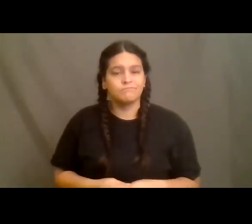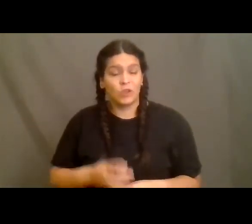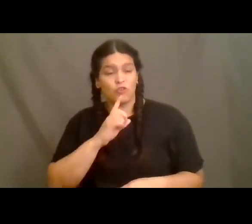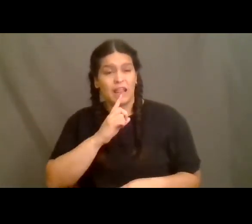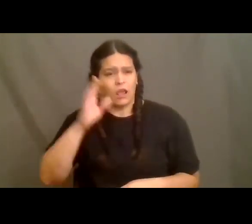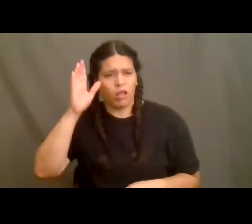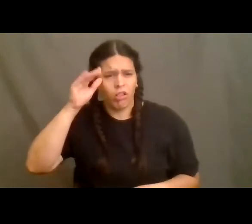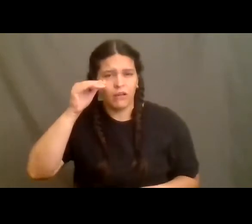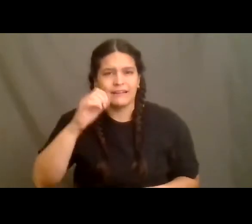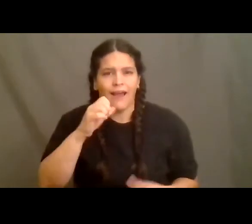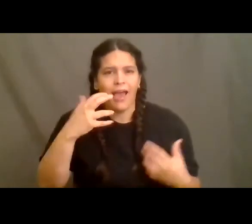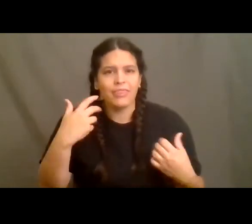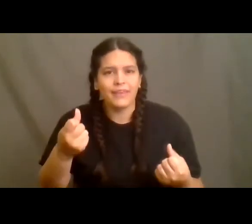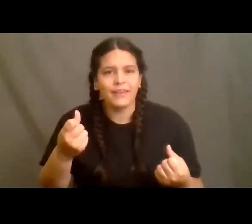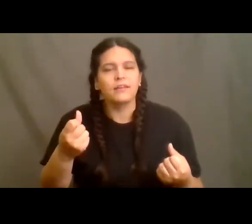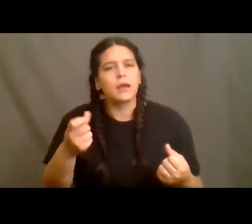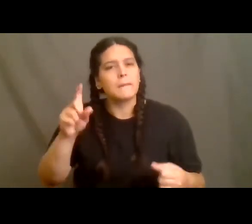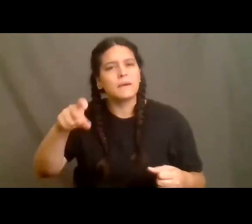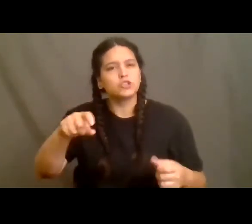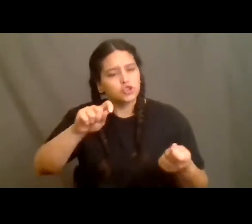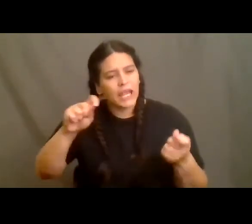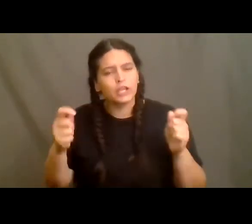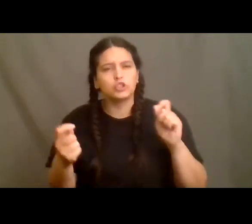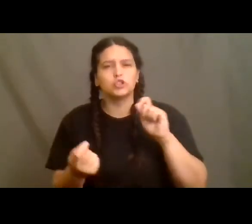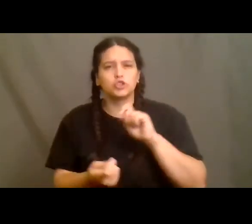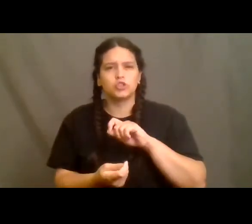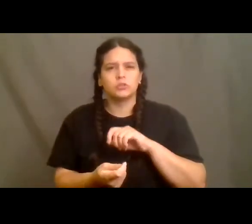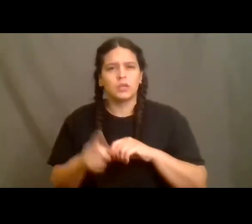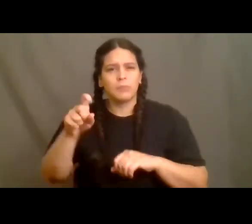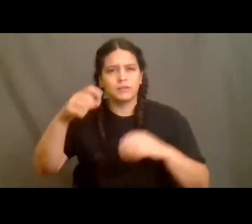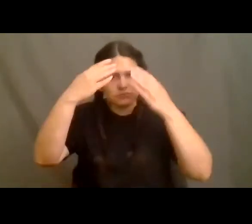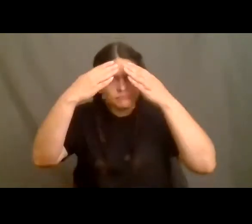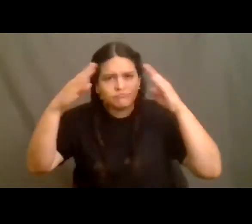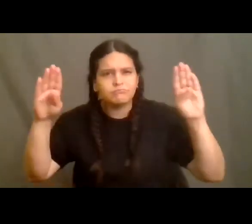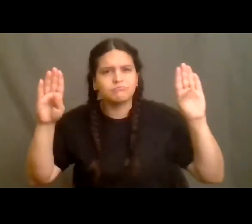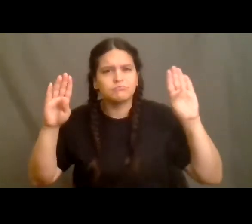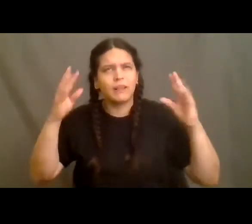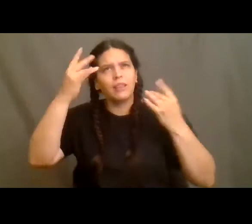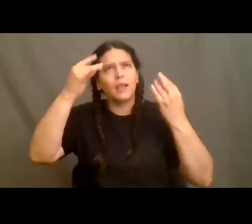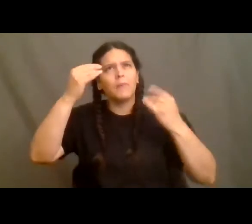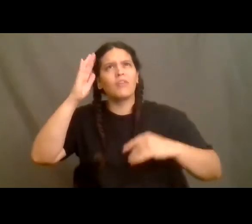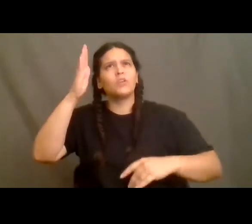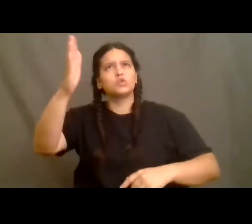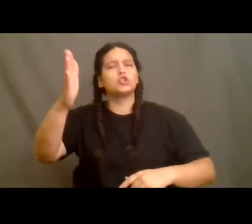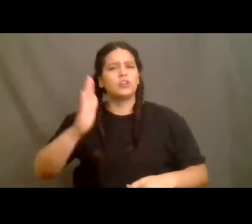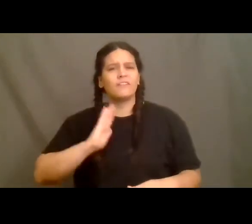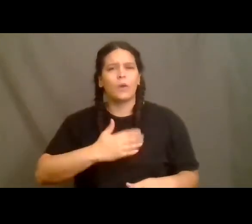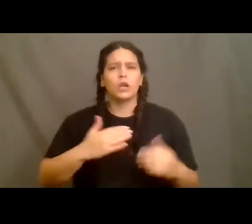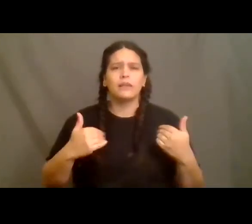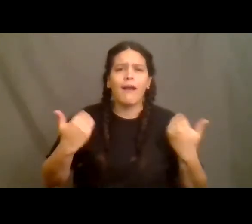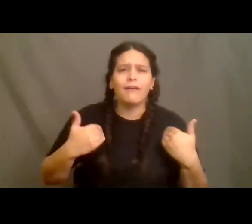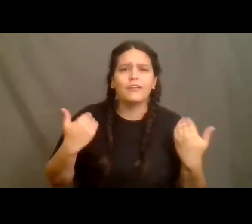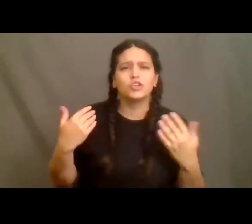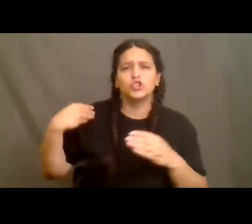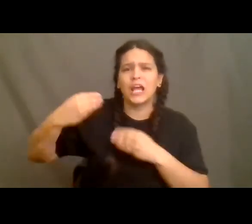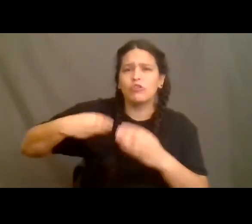necessary changes for our future, you know, for the future of our younger generation